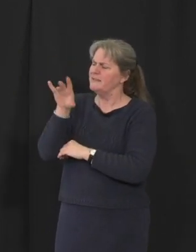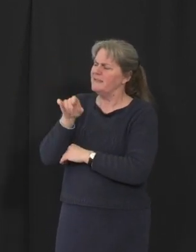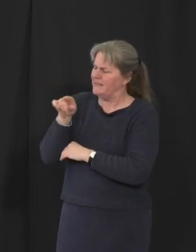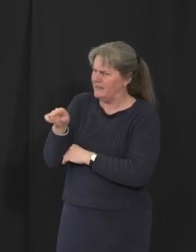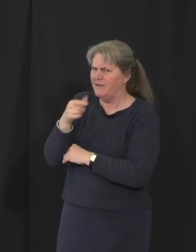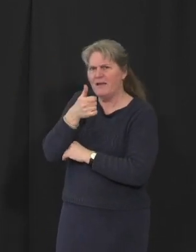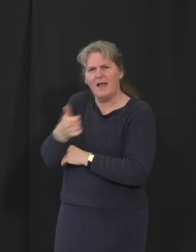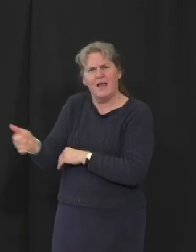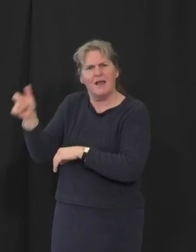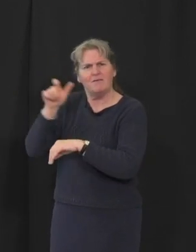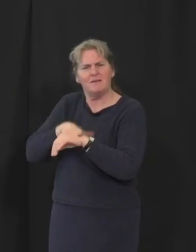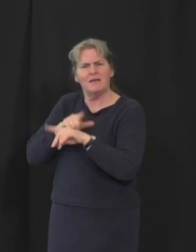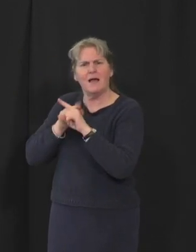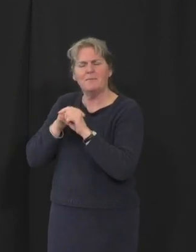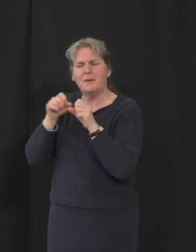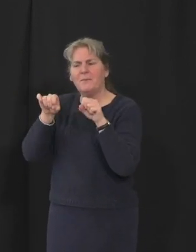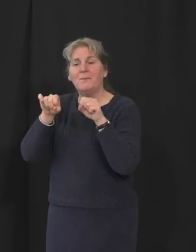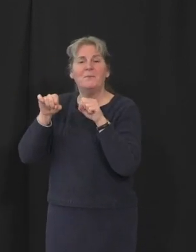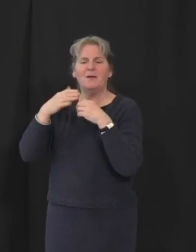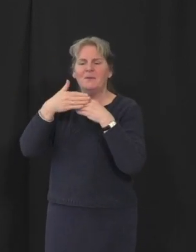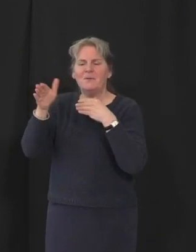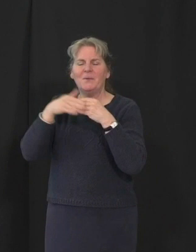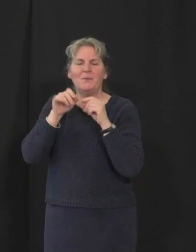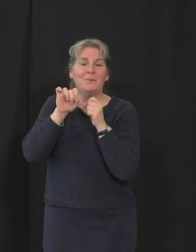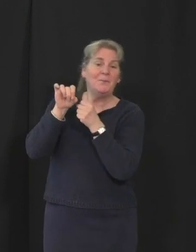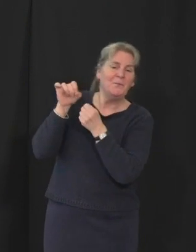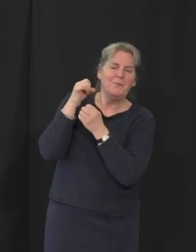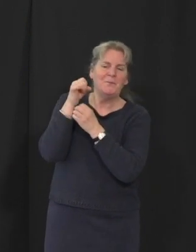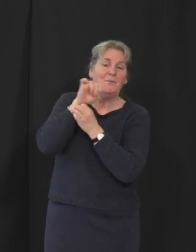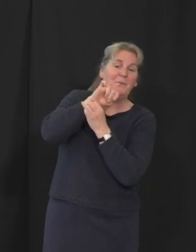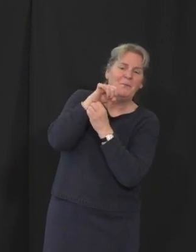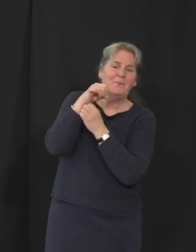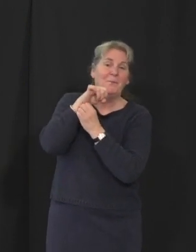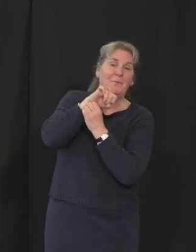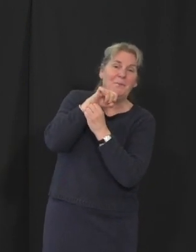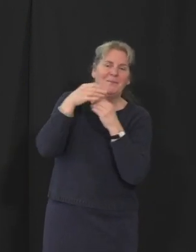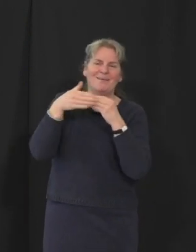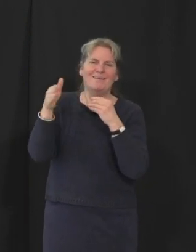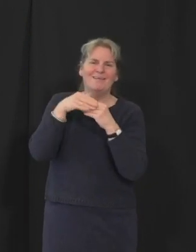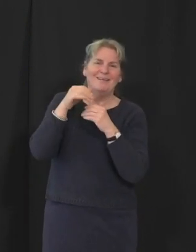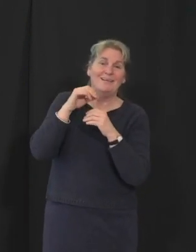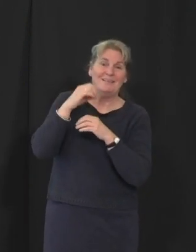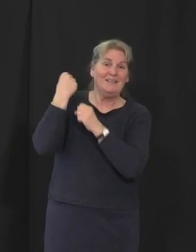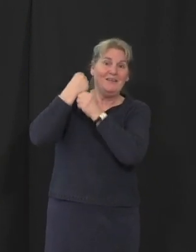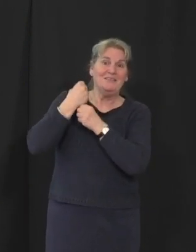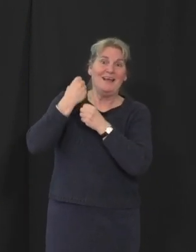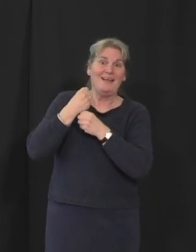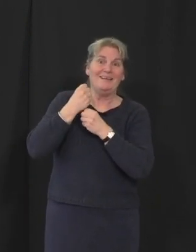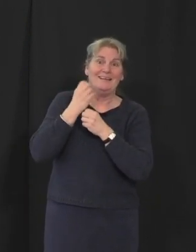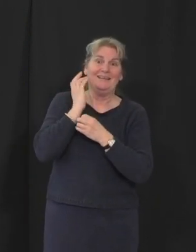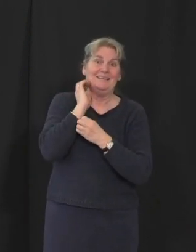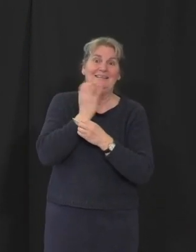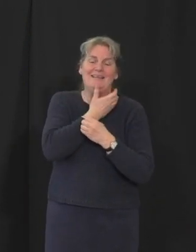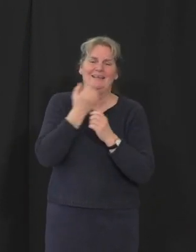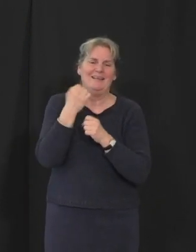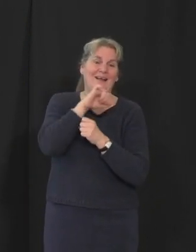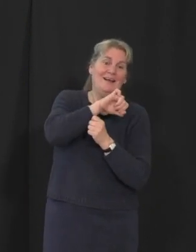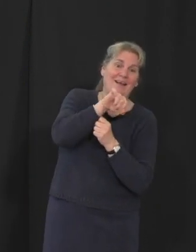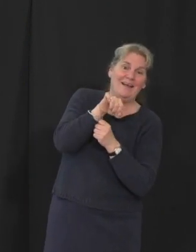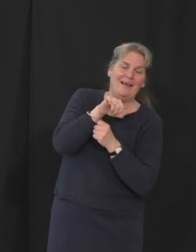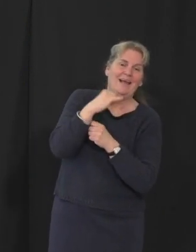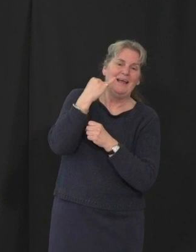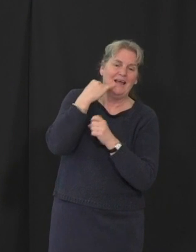every time you peeked out of your door, got out of your bed and peeked out of your door to see if Santa was there. Imagine if just by doing